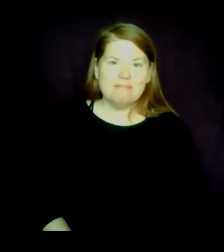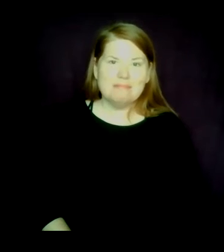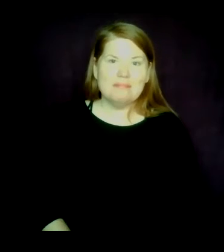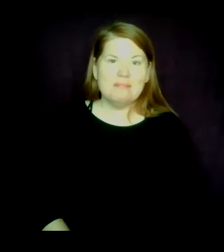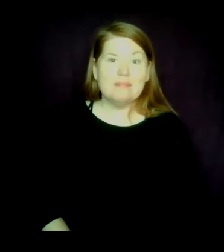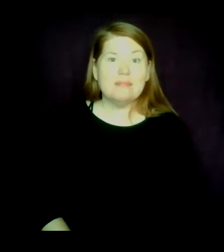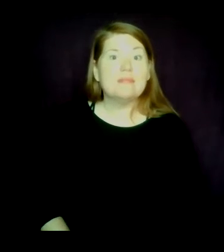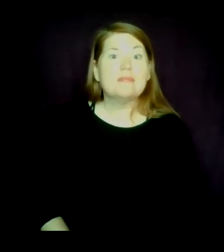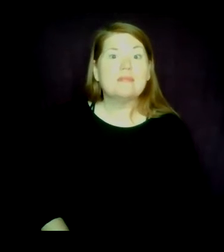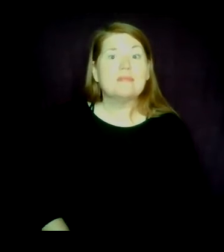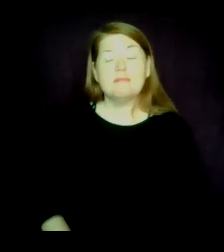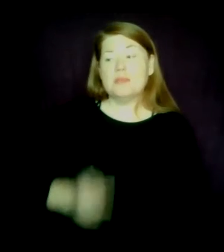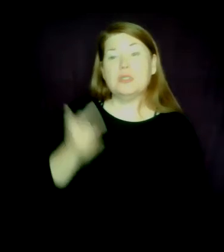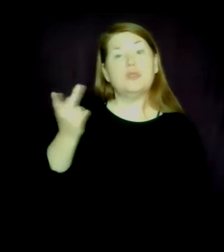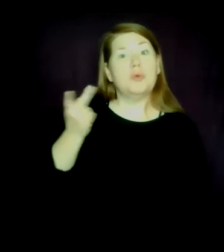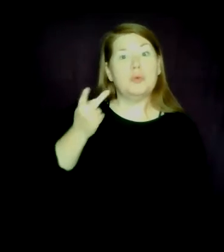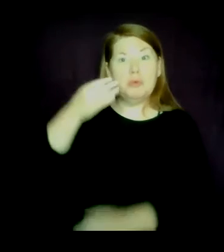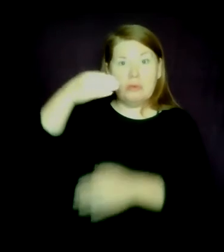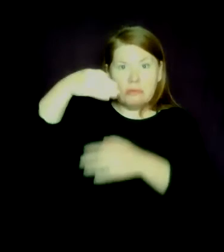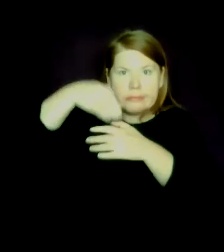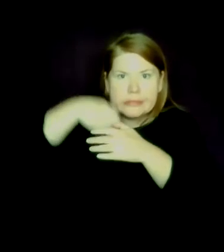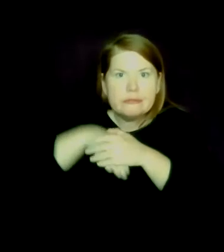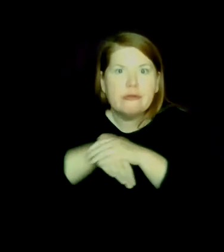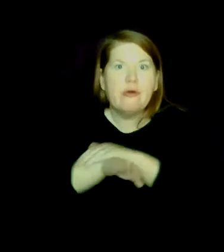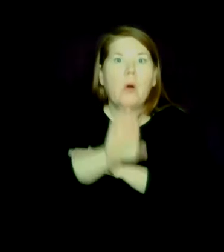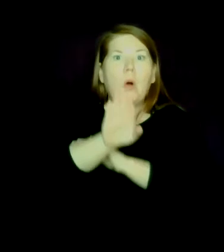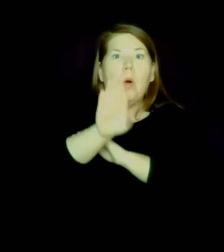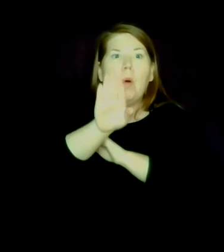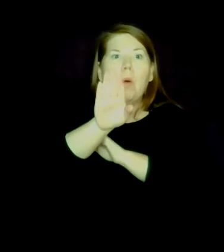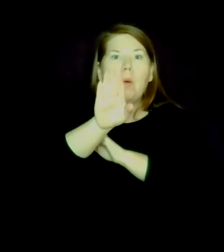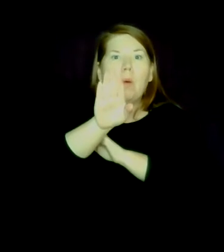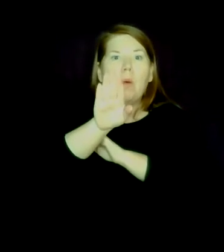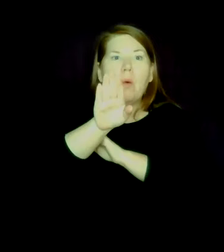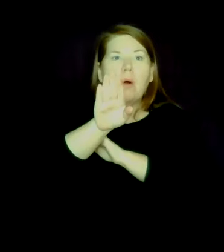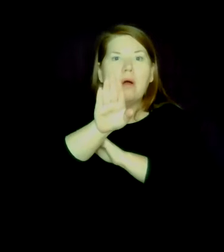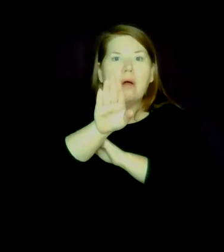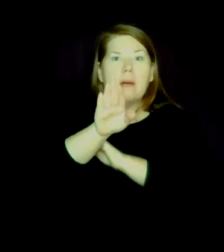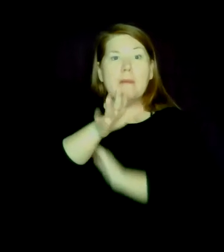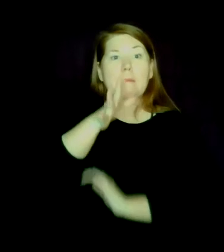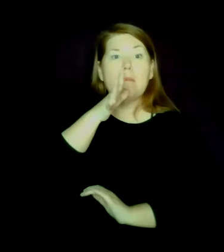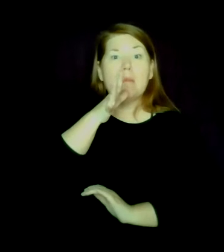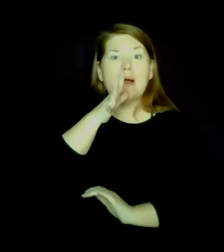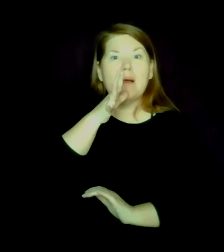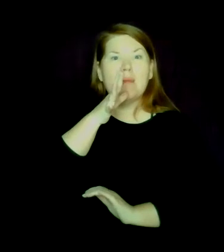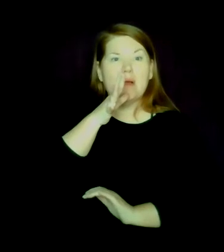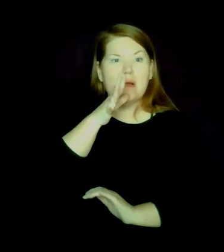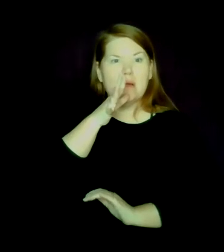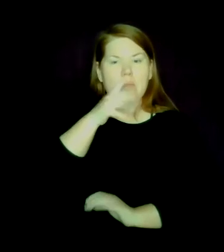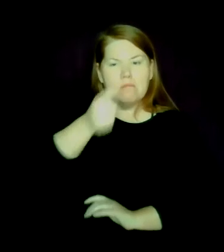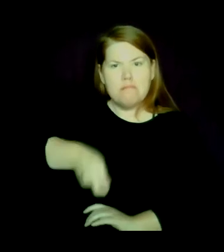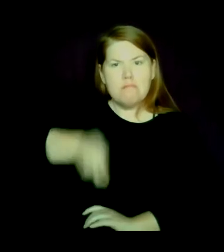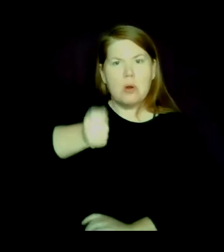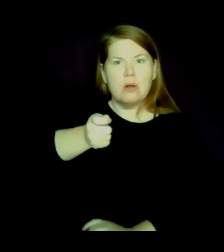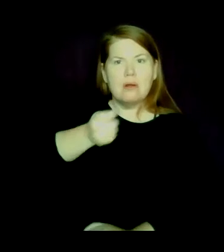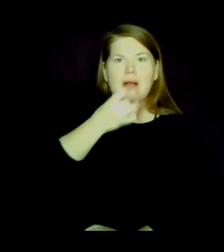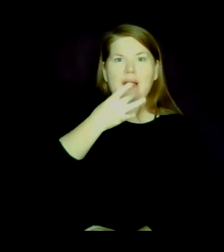As soon as we unlock the door and walk inside the New You, Mama turns on the lights. The pink hair dryers